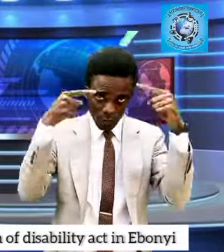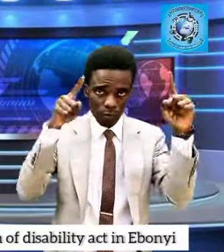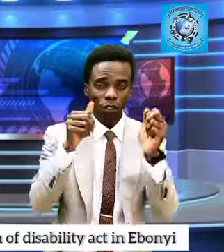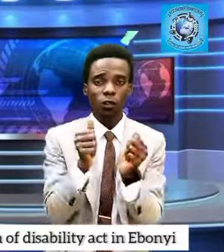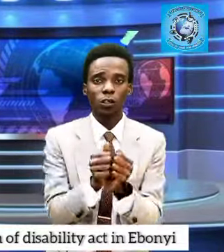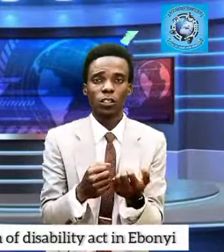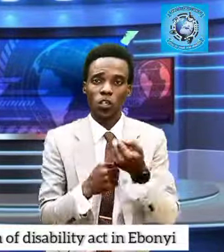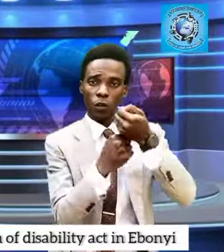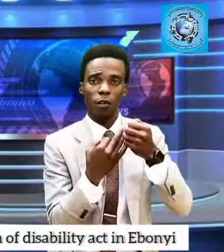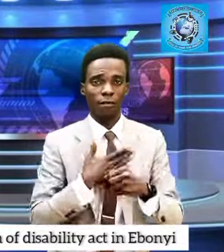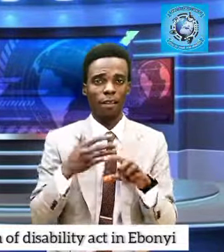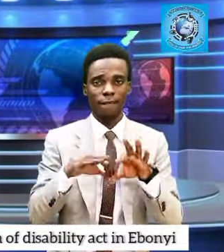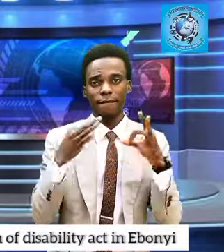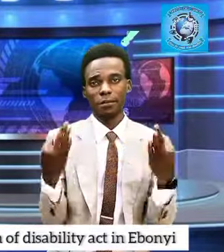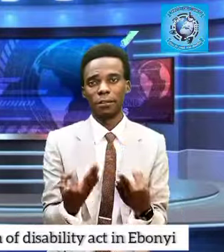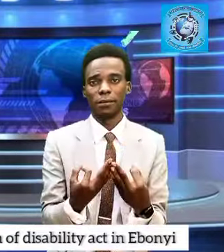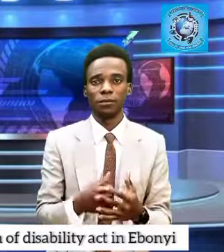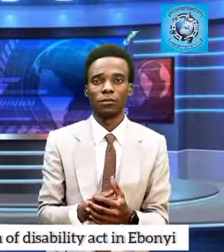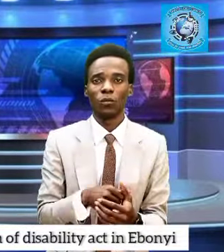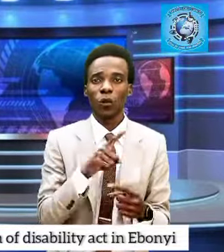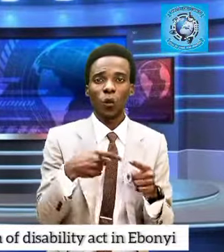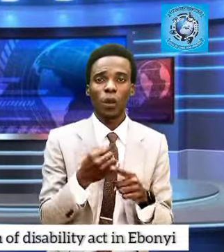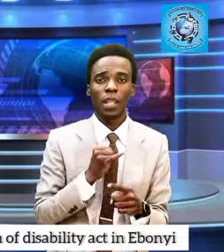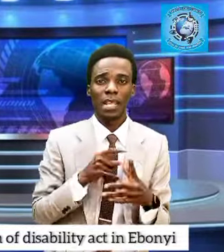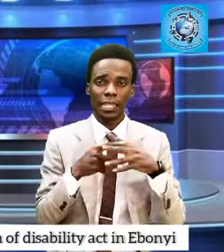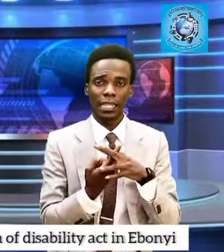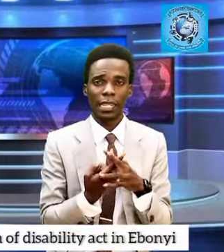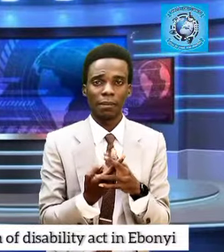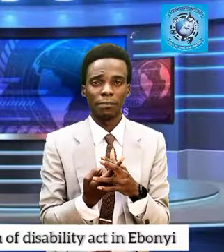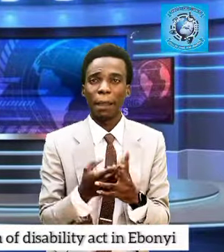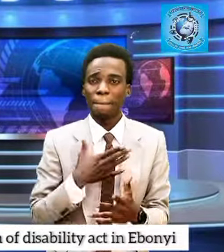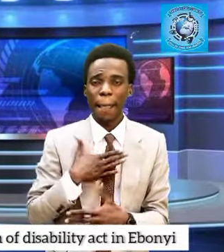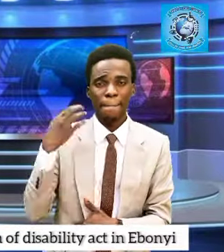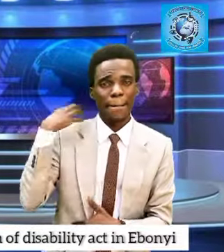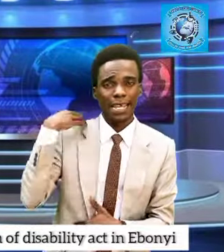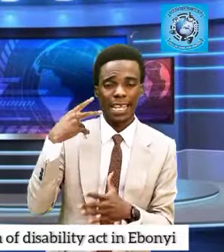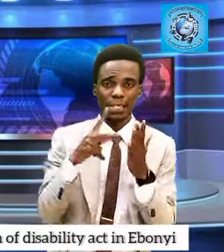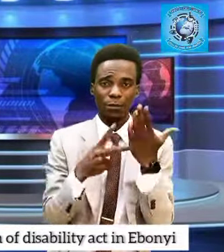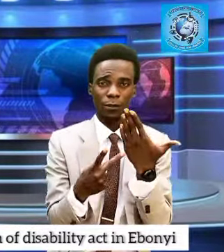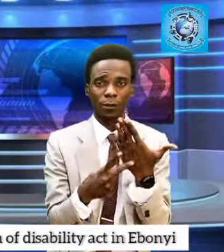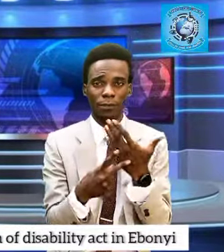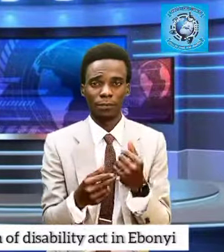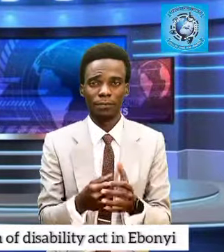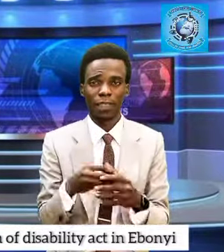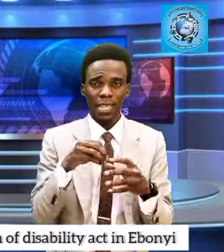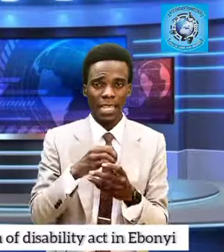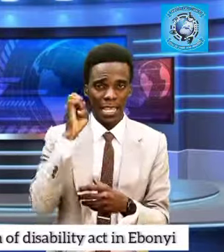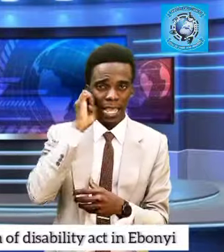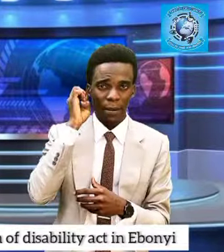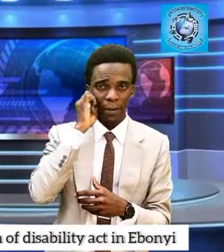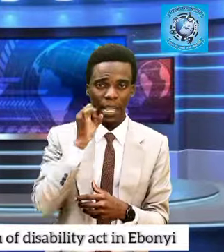support of my family. When I started my master's program in